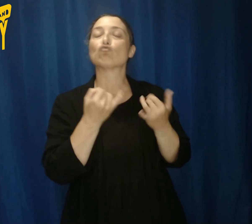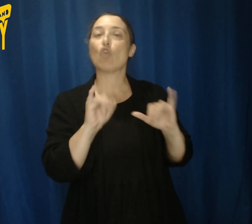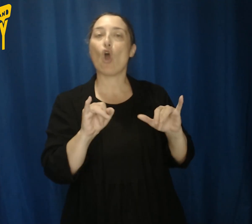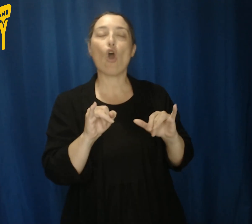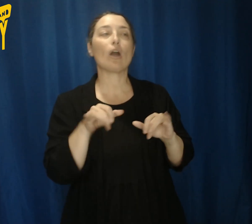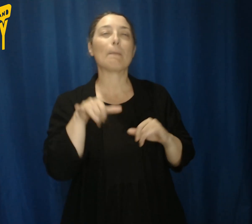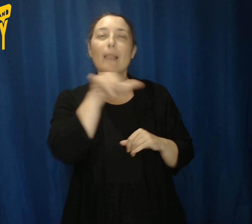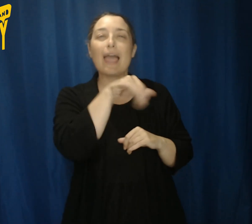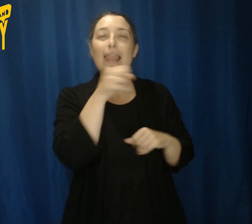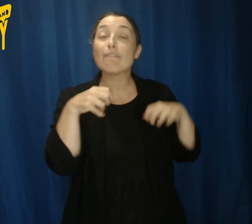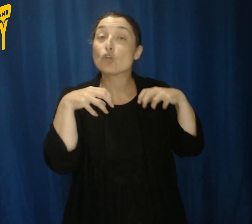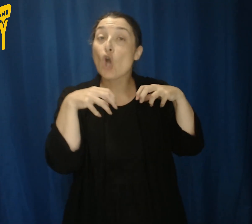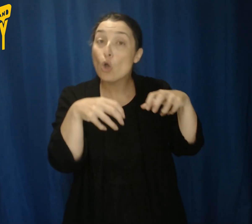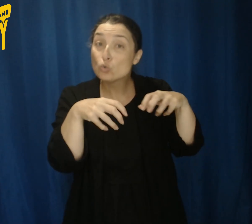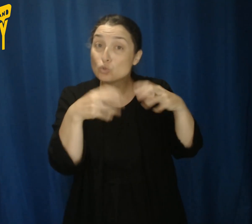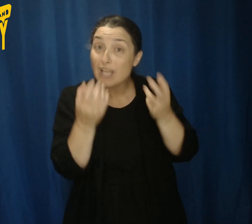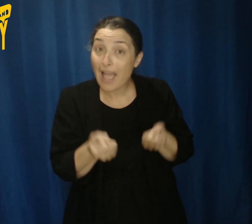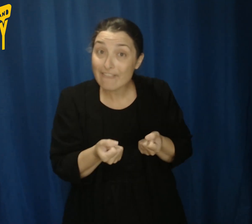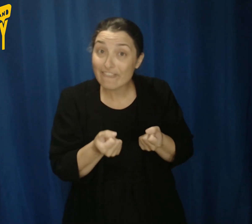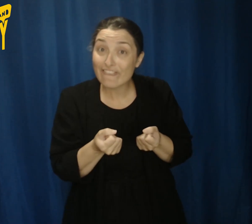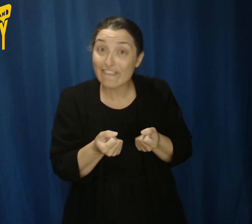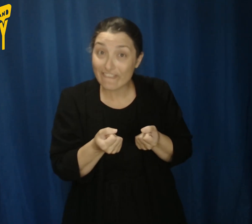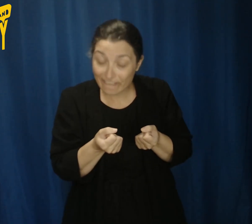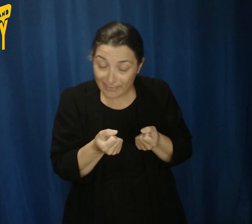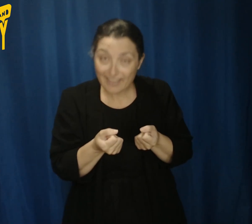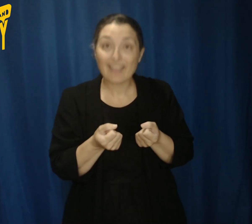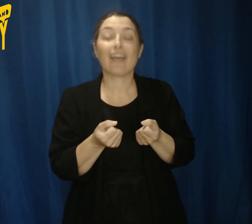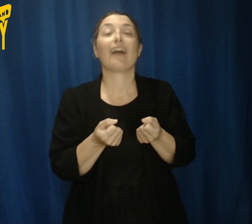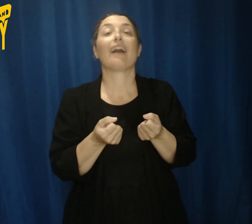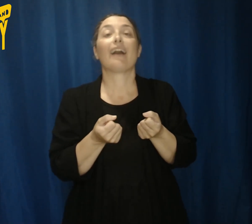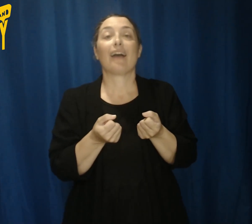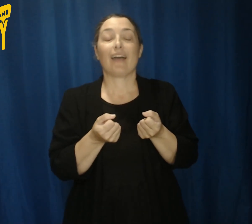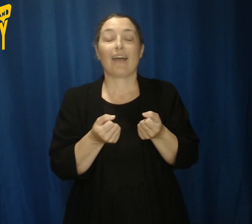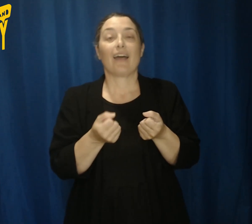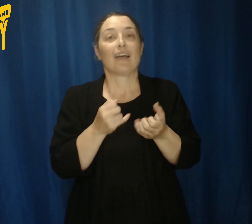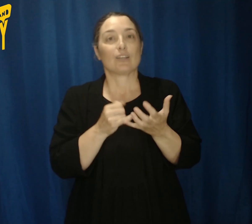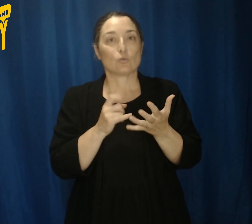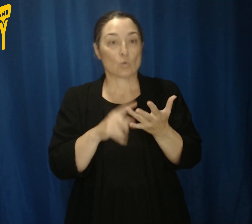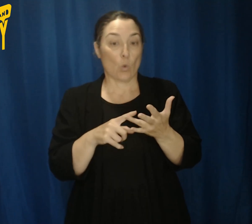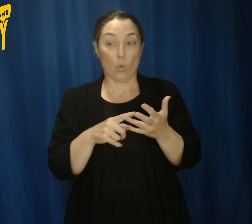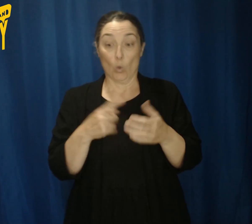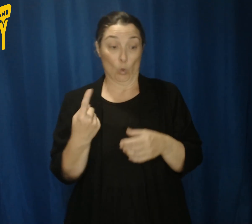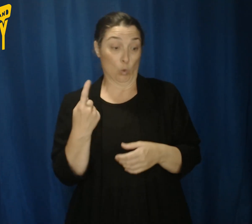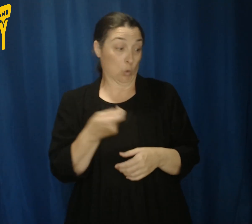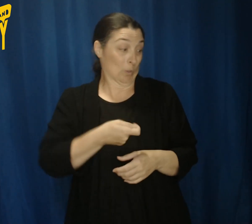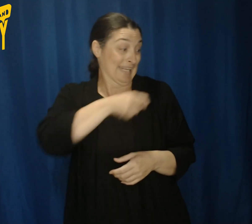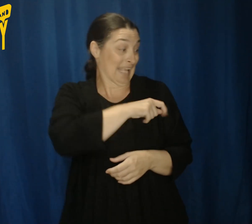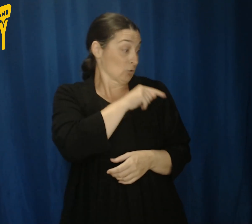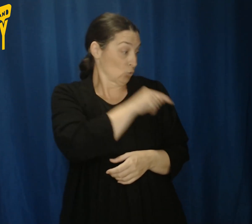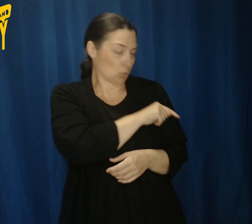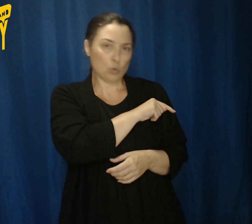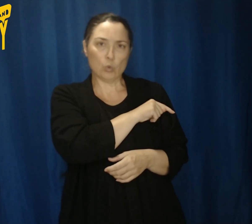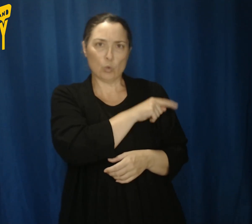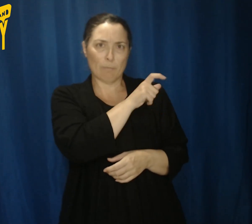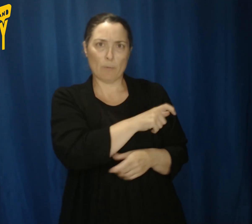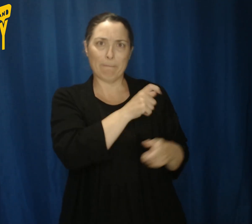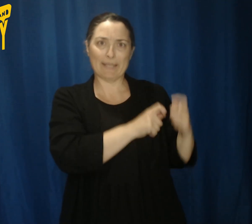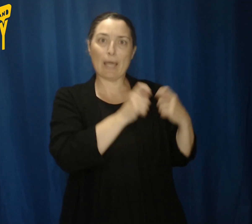with the funeral flying person, and the person next to her turns into a bird and is one of the few survivors. And at the end, as